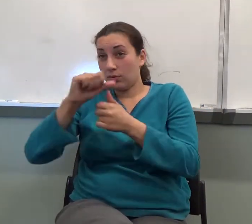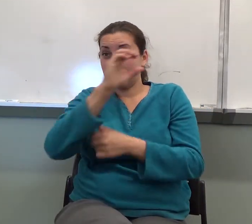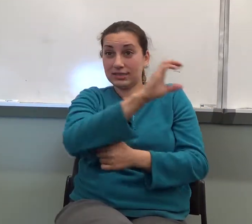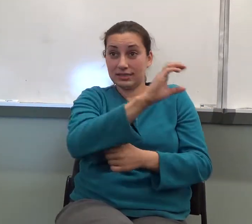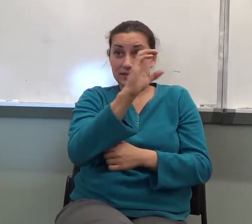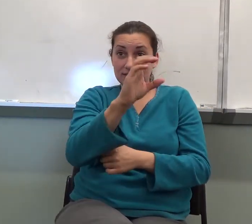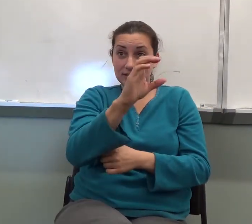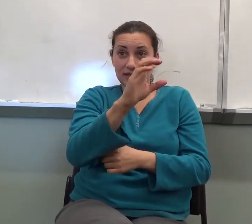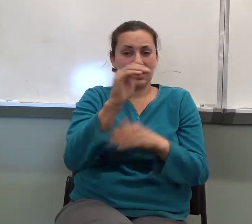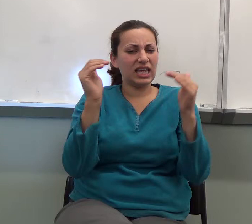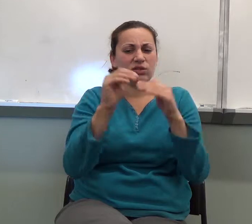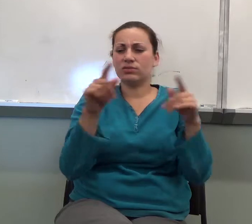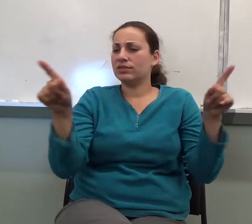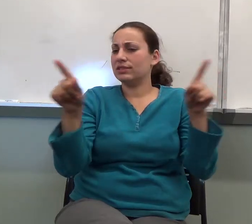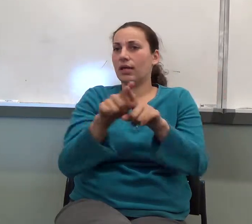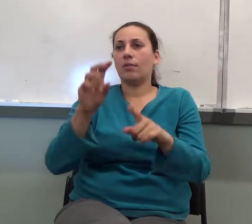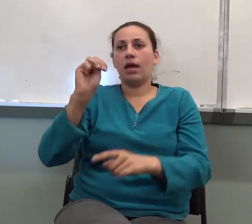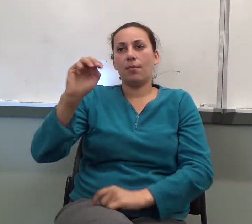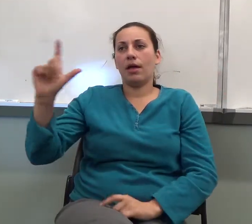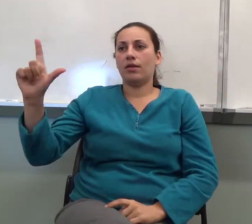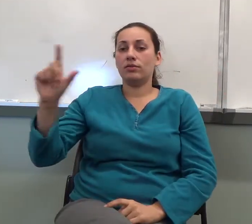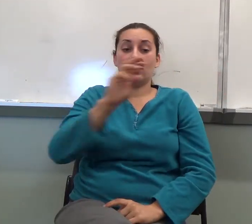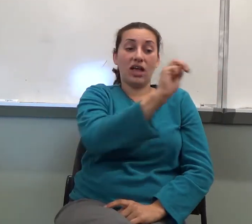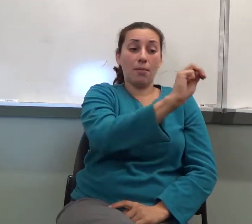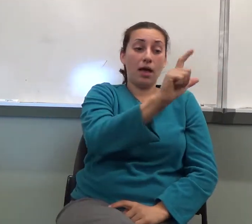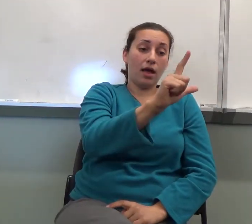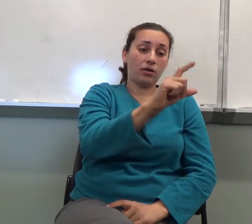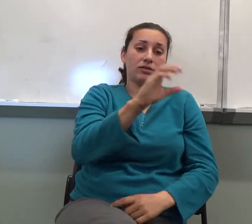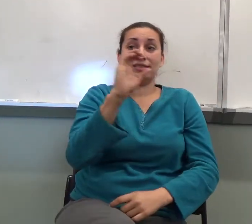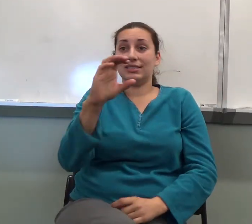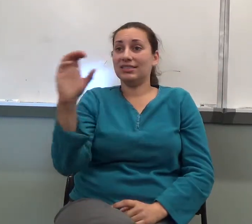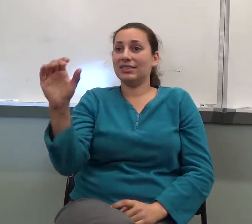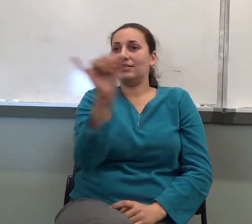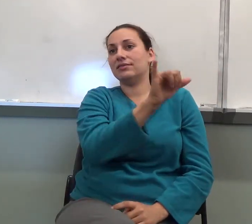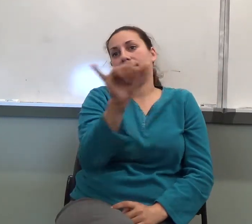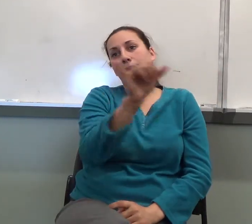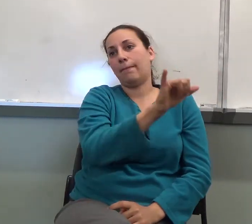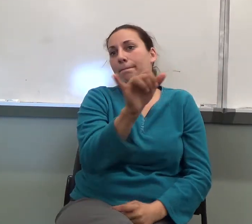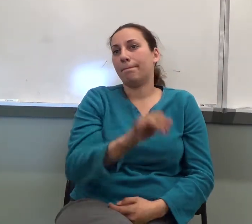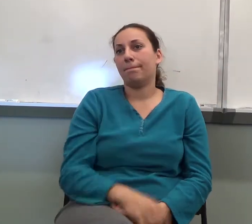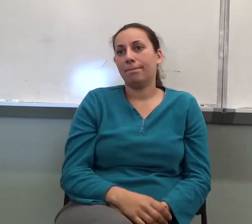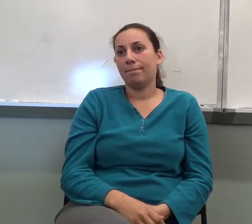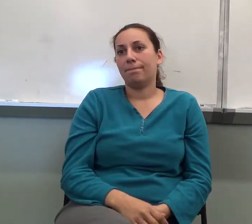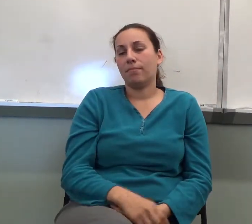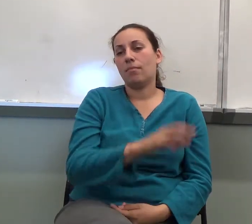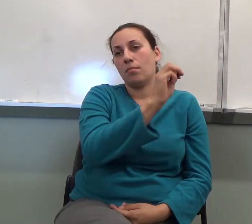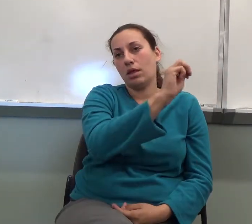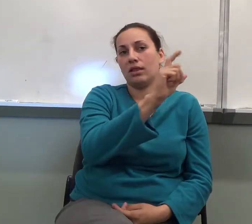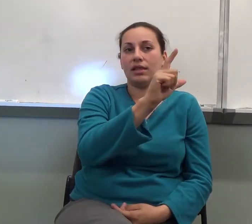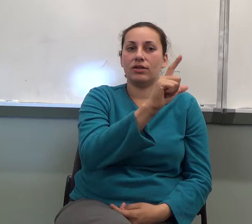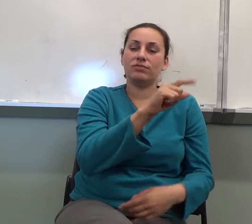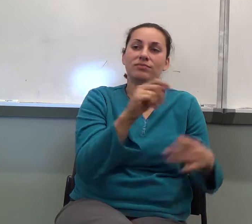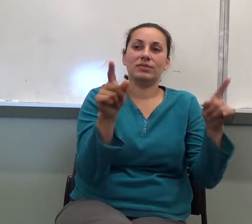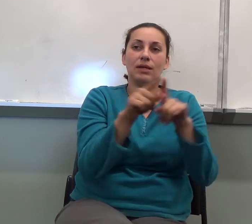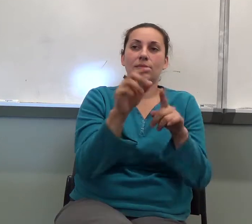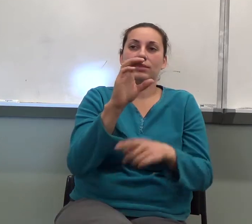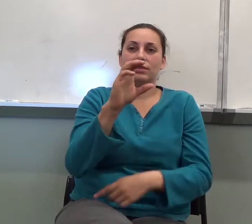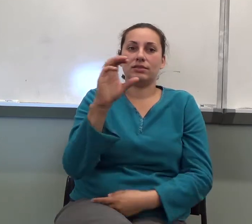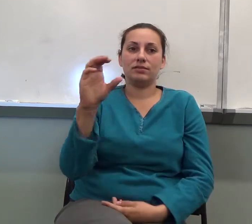mLs, right? As far as the prefix line goes, those are milliliters. So we want to go between milliliters and fluid